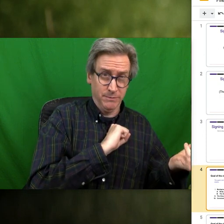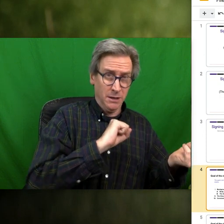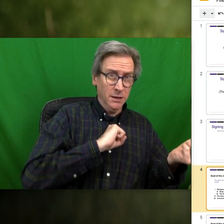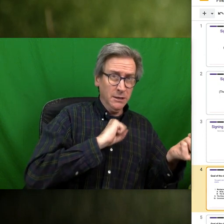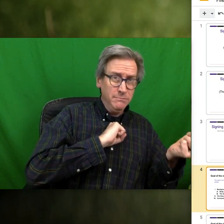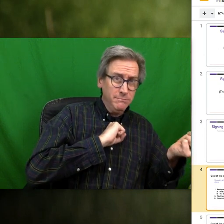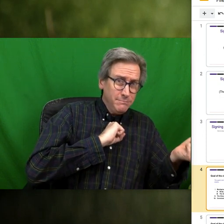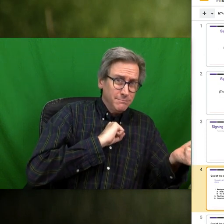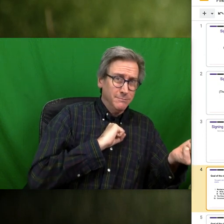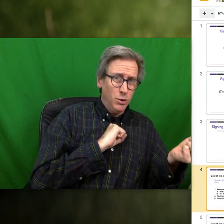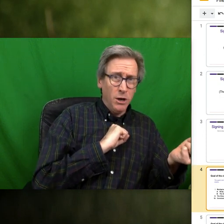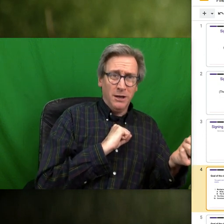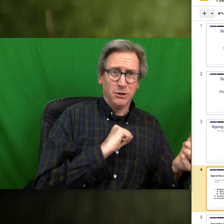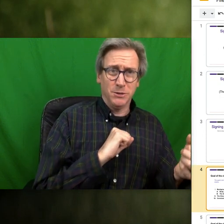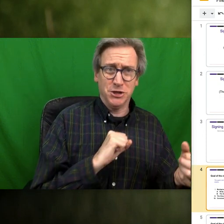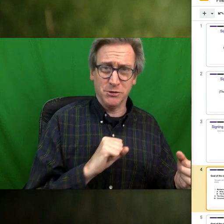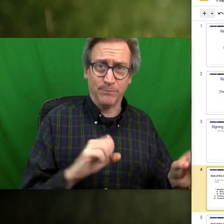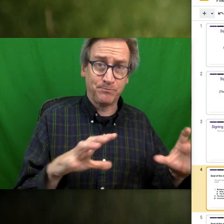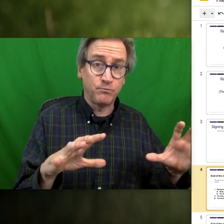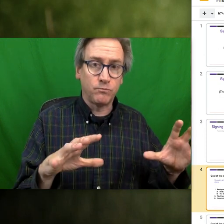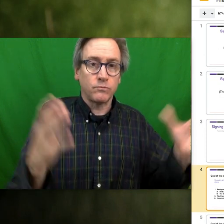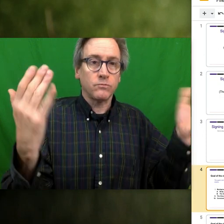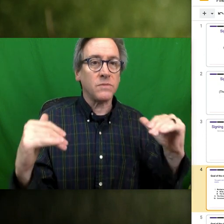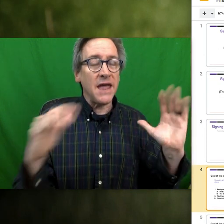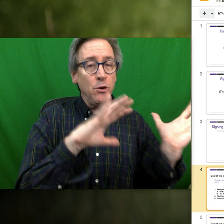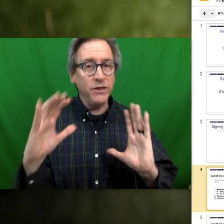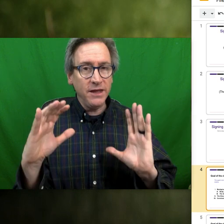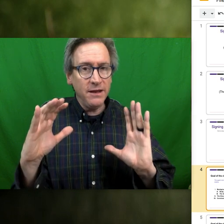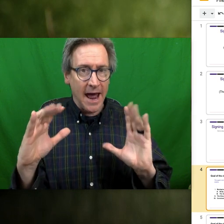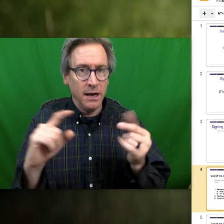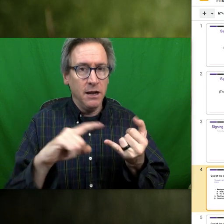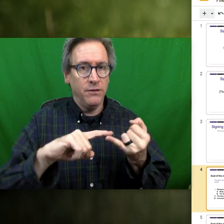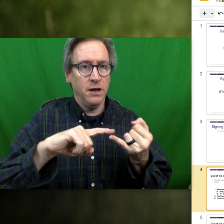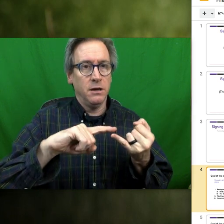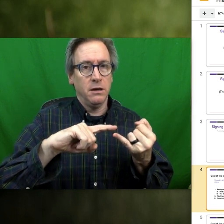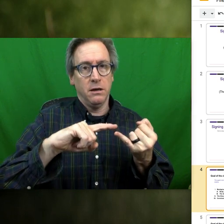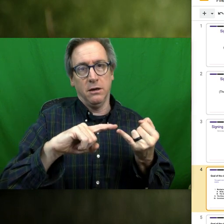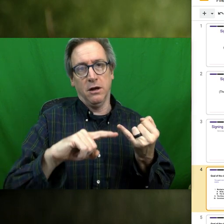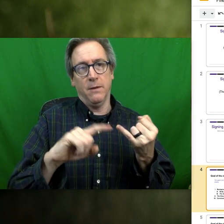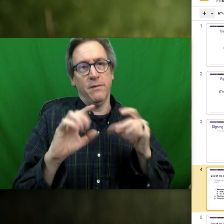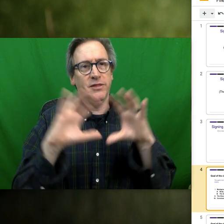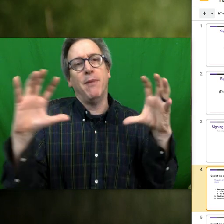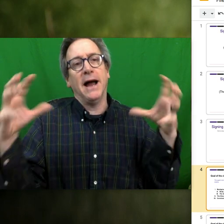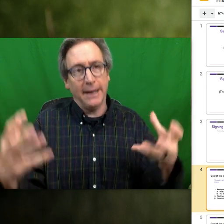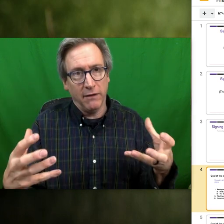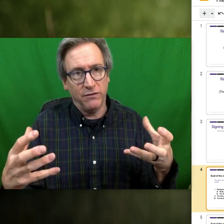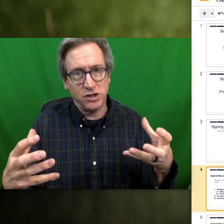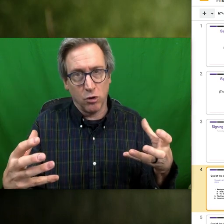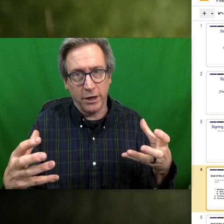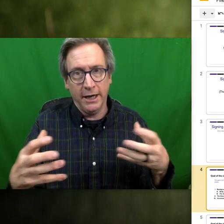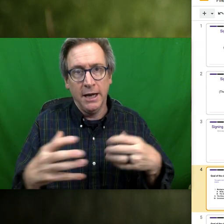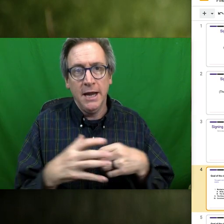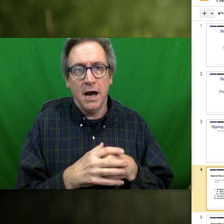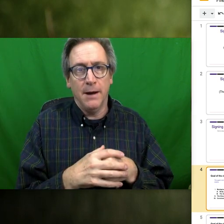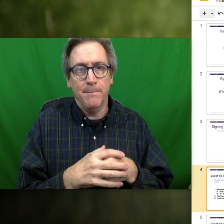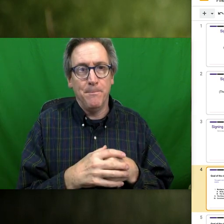Excuse me. Whew, a little too much ginger ale. And then within that, the body of the